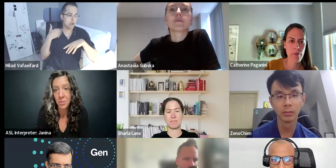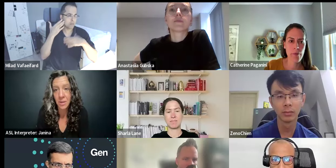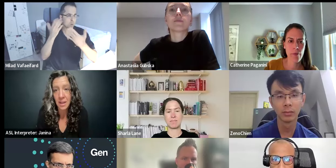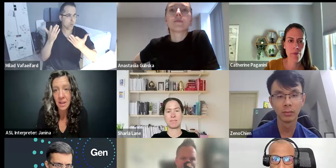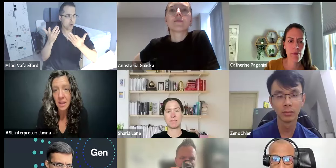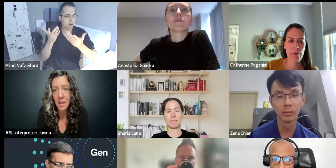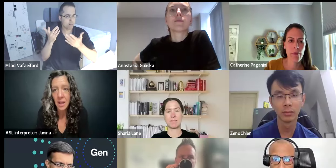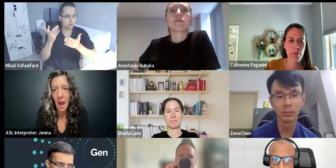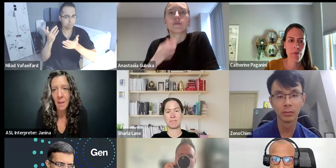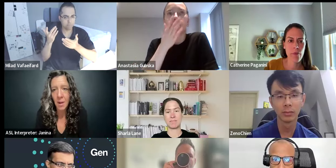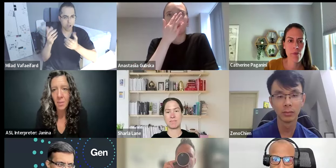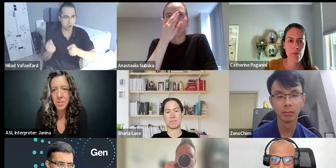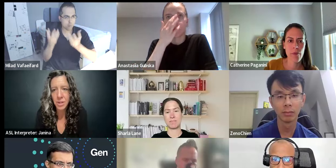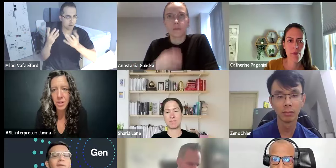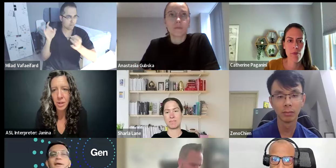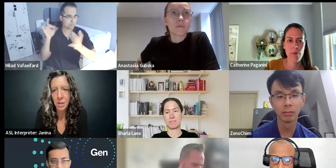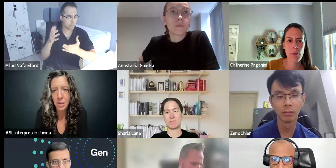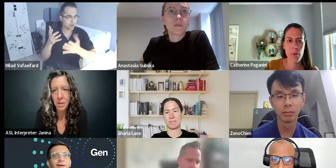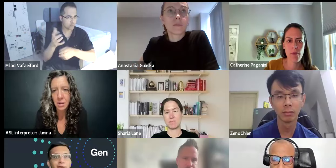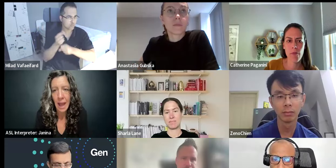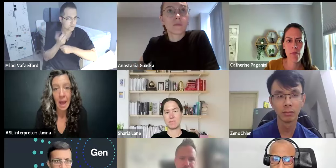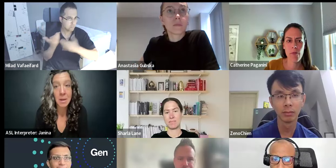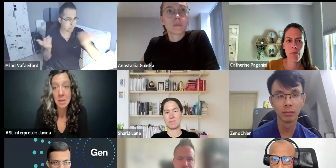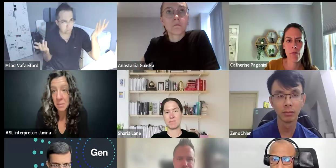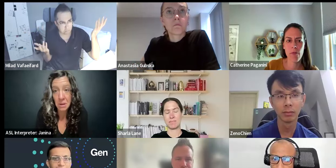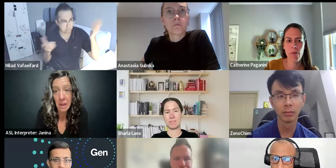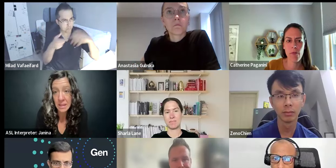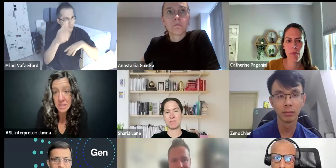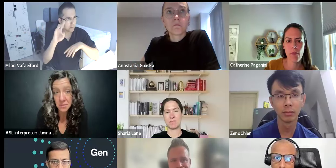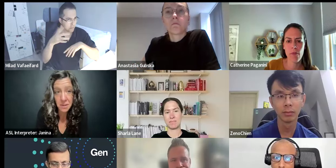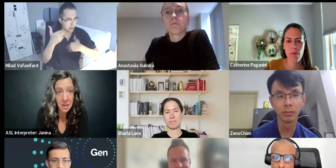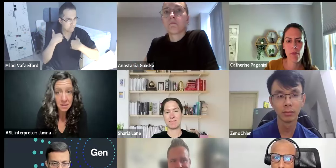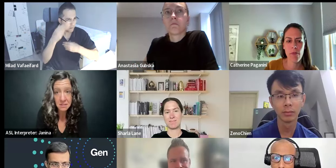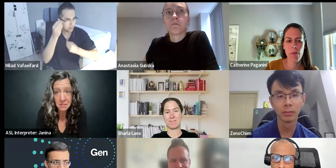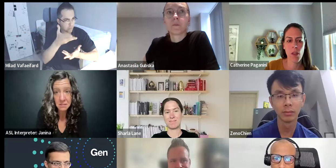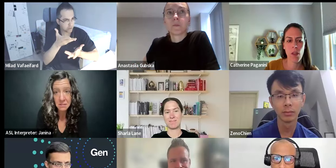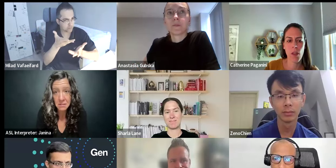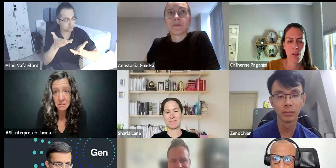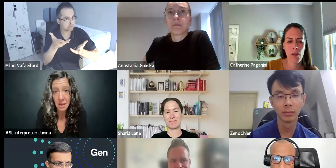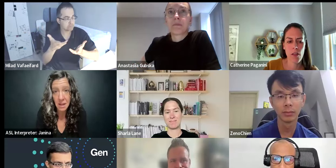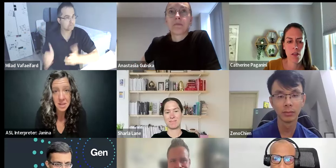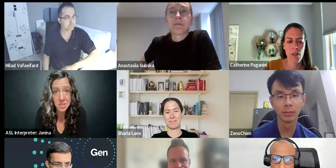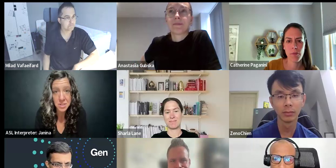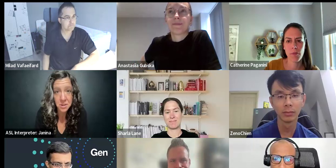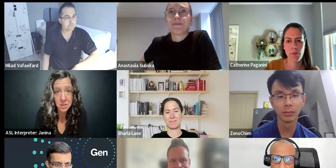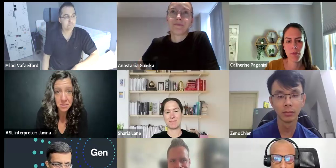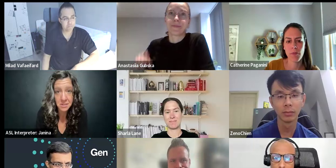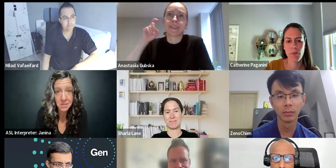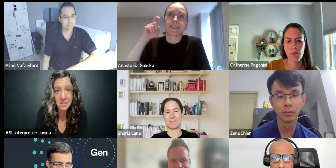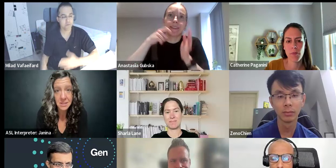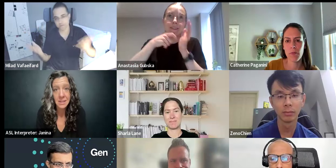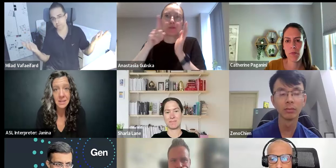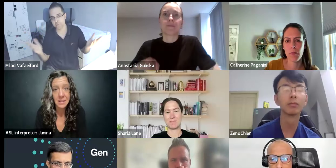triggered and then you get it. I'm not quite sure how many people got that survey. Anastasia, do you